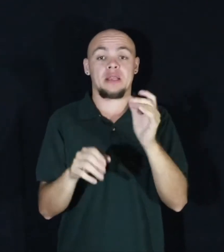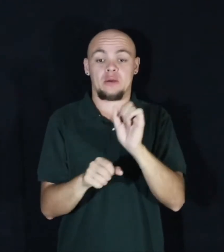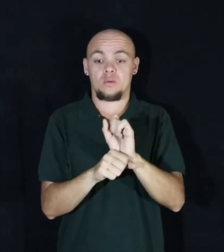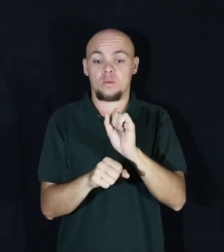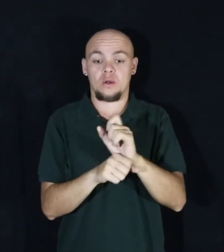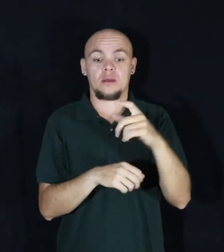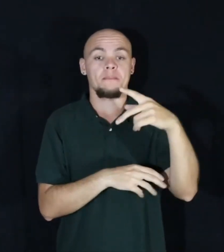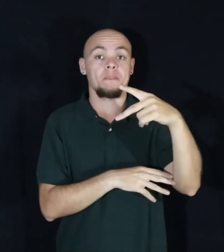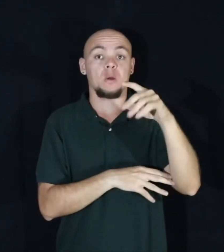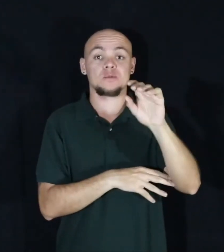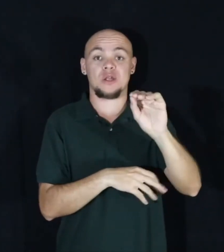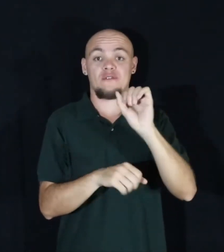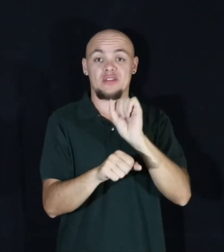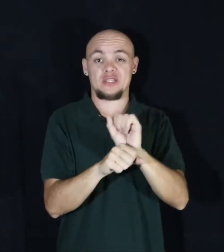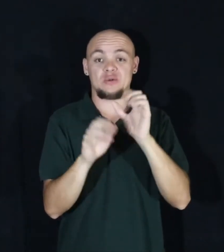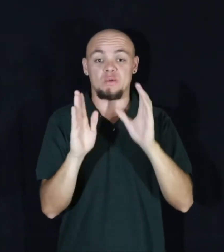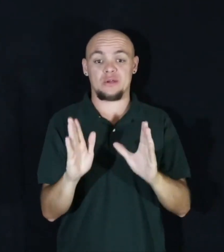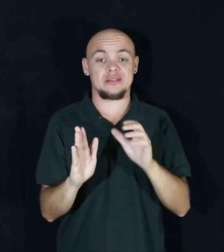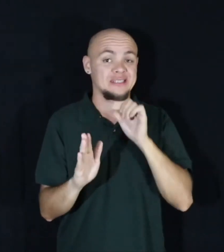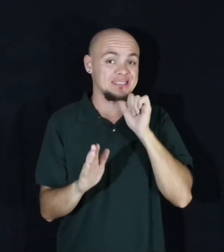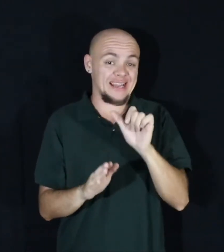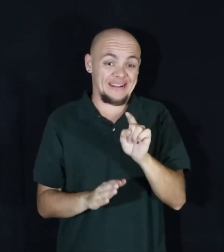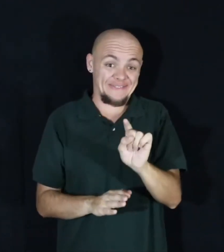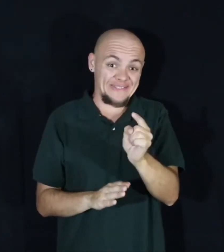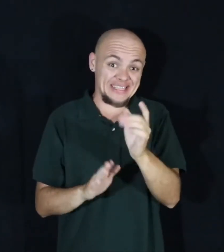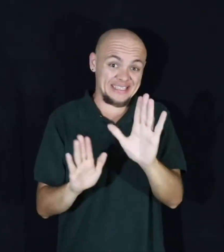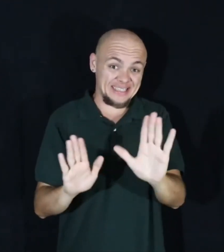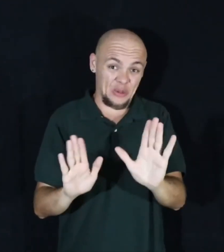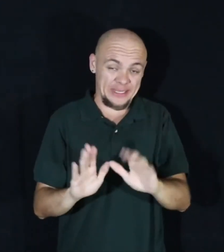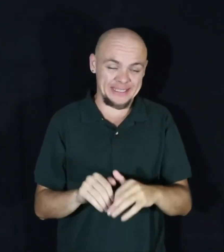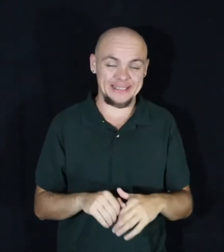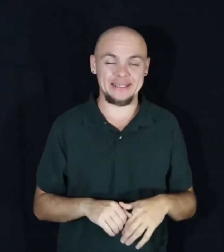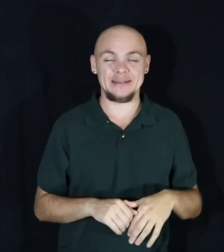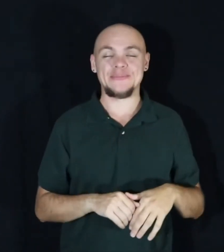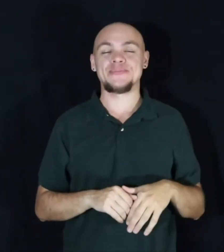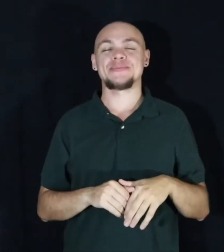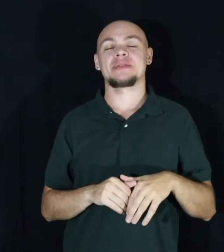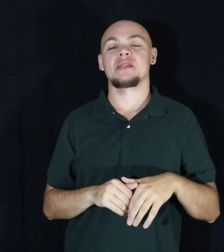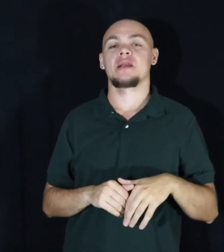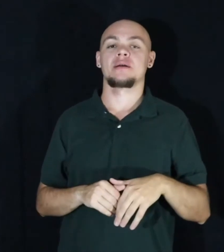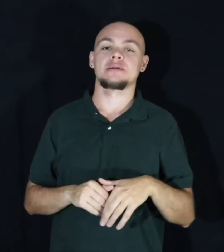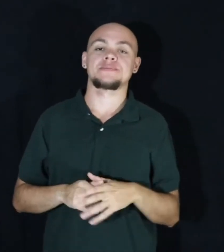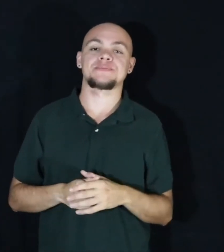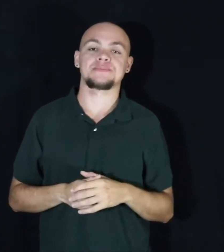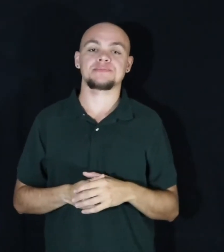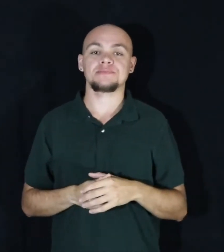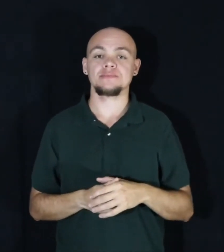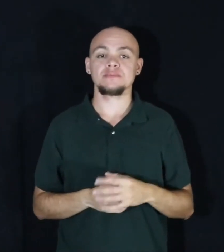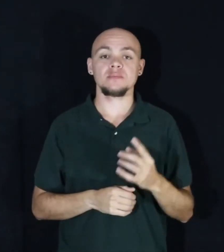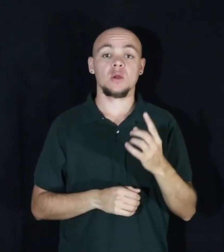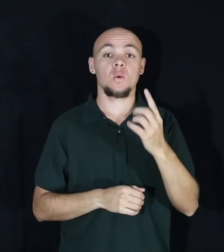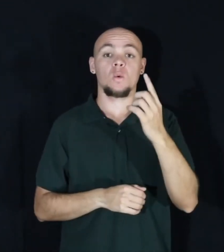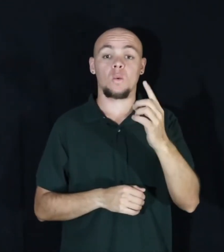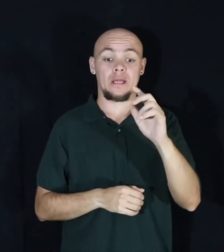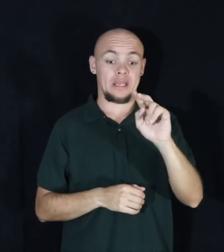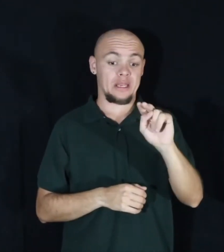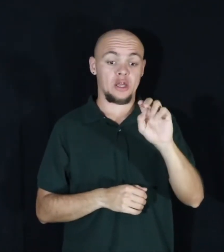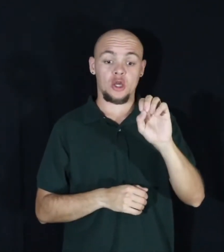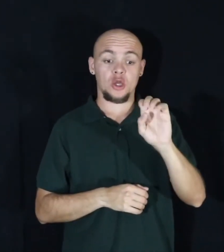offense to any postal workers in the audience. And there was not one single Nobel Prize winner in his